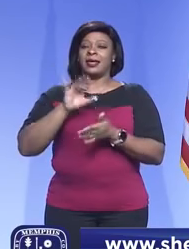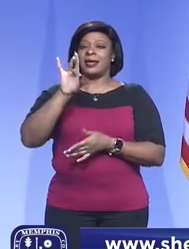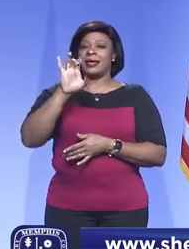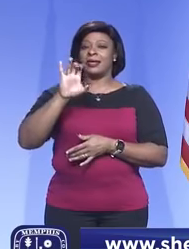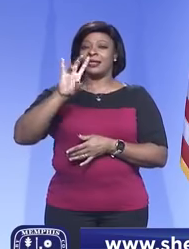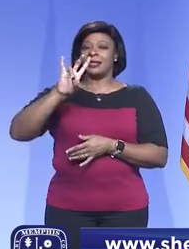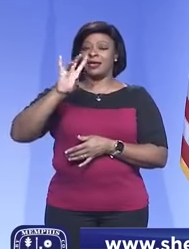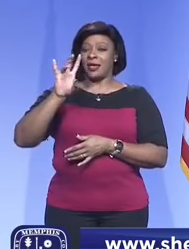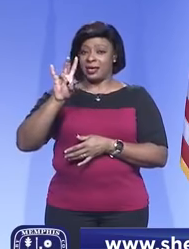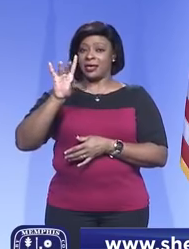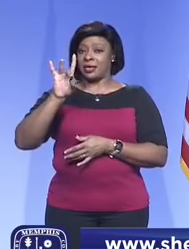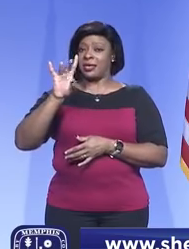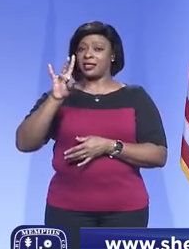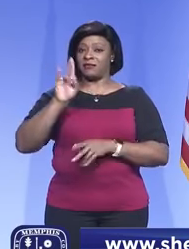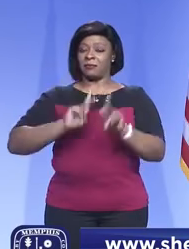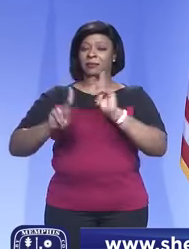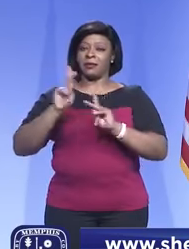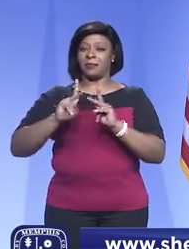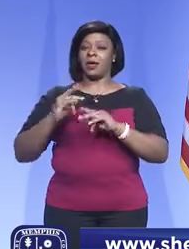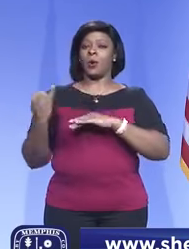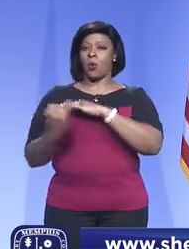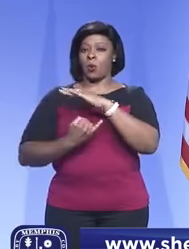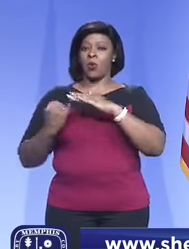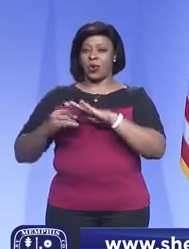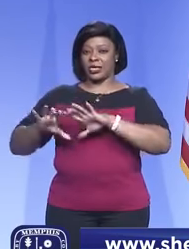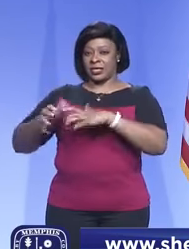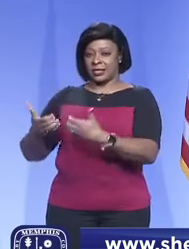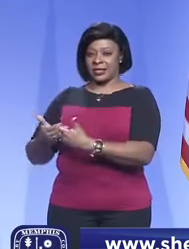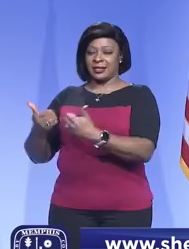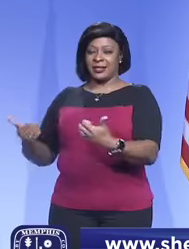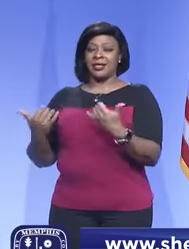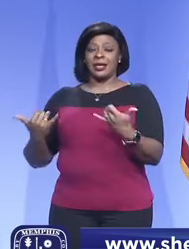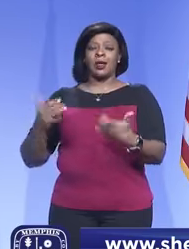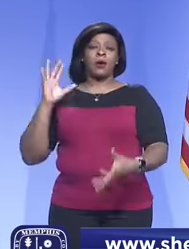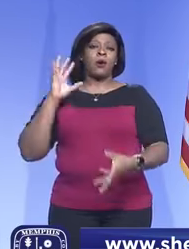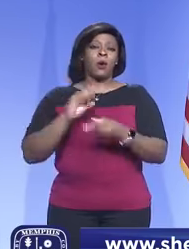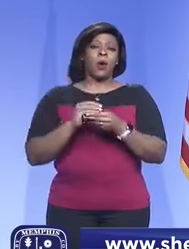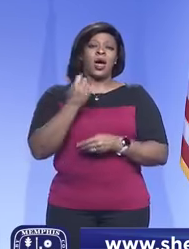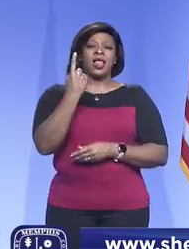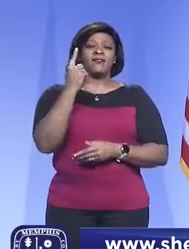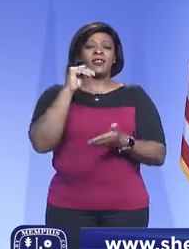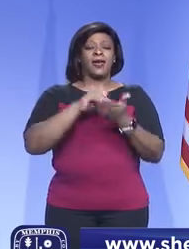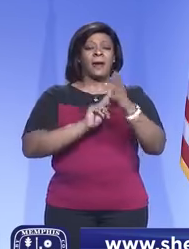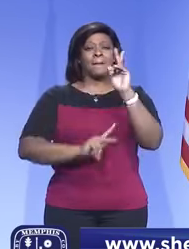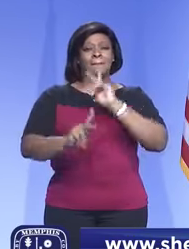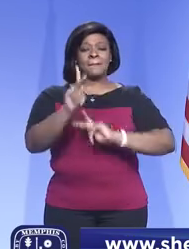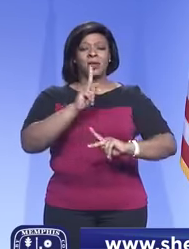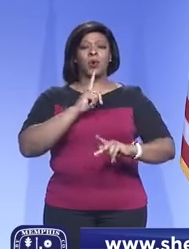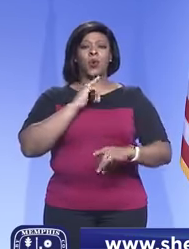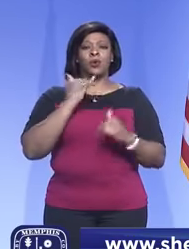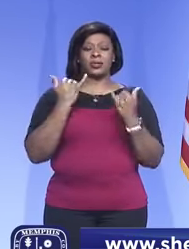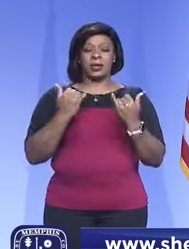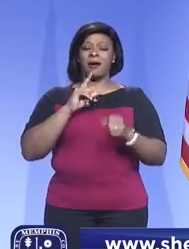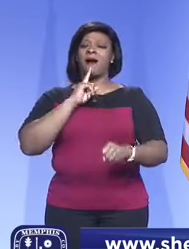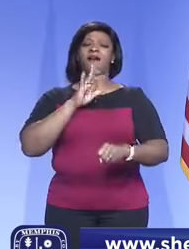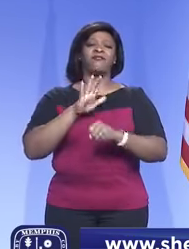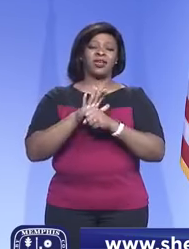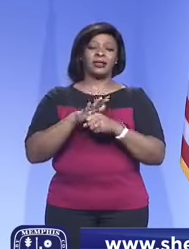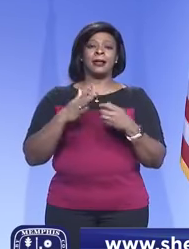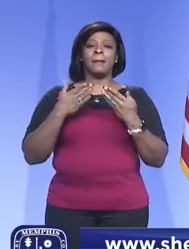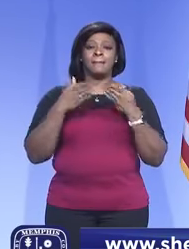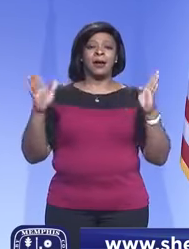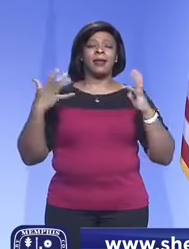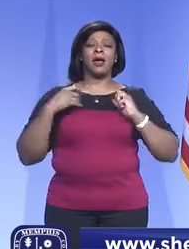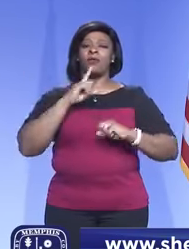7,887 people under quarantine. And what that means is today we have over 11,000 people who are under an official public health